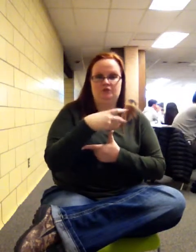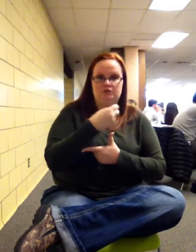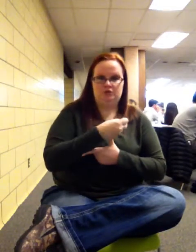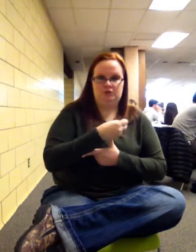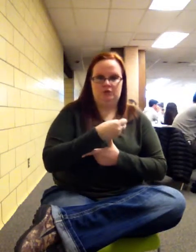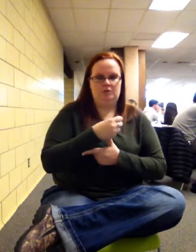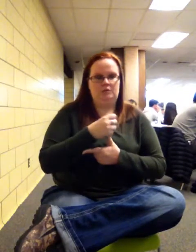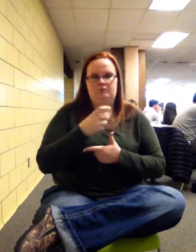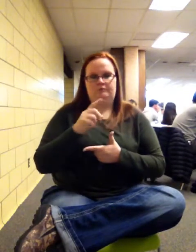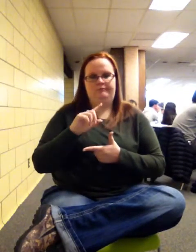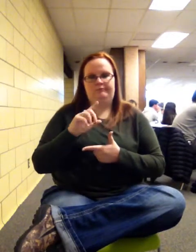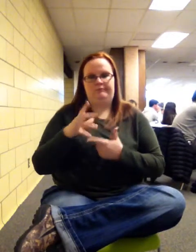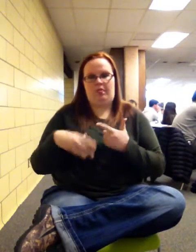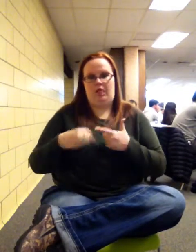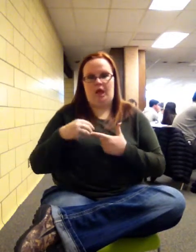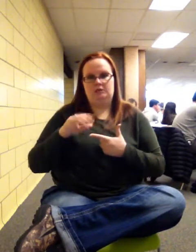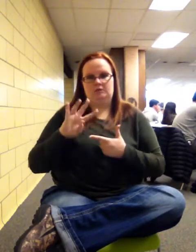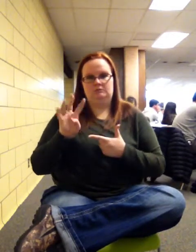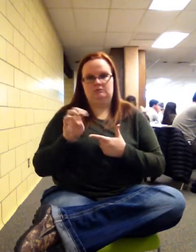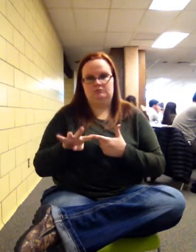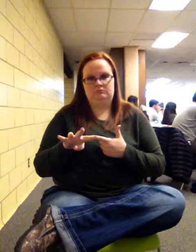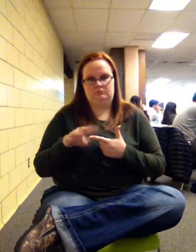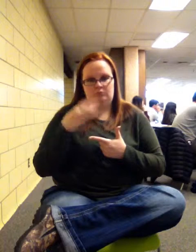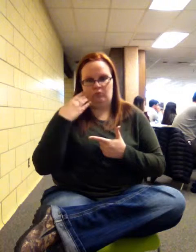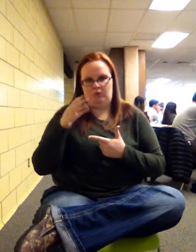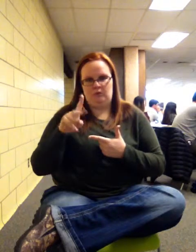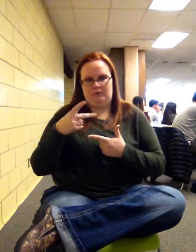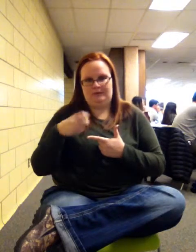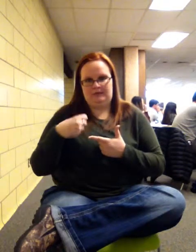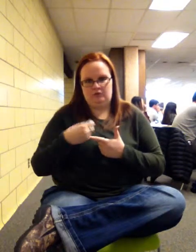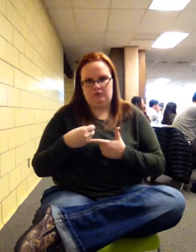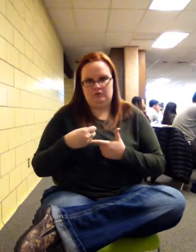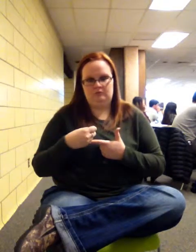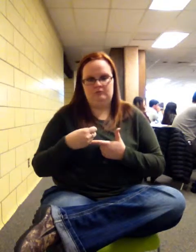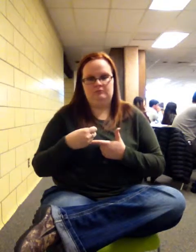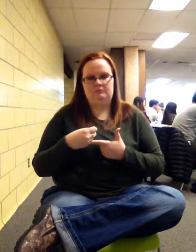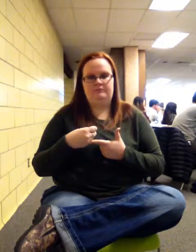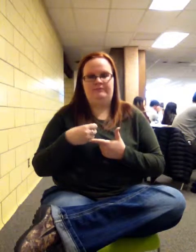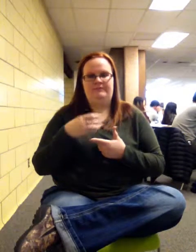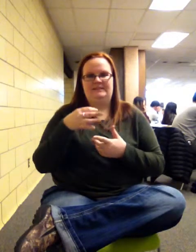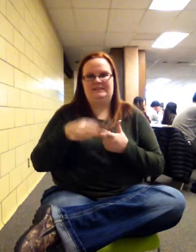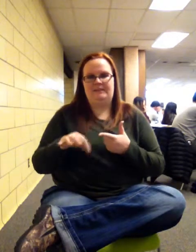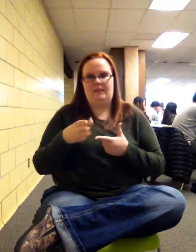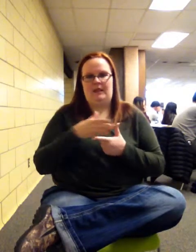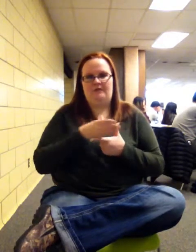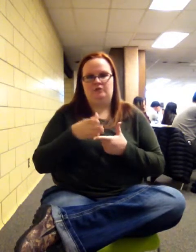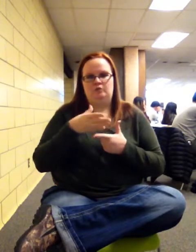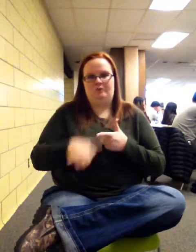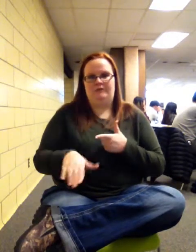know, okay? We don't know what we would get that second year. It's a simple average, so divide by 2.